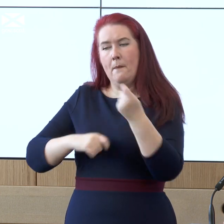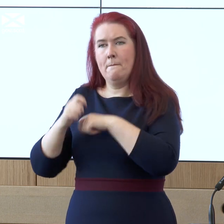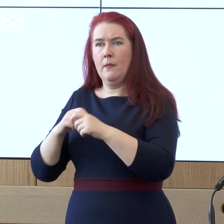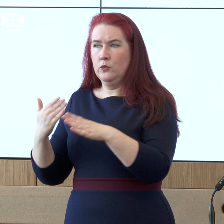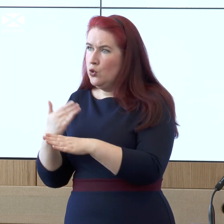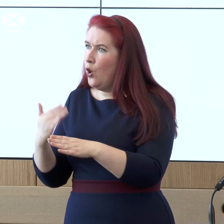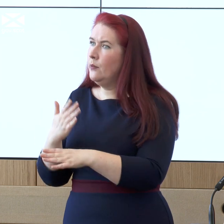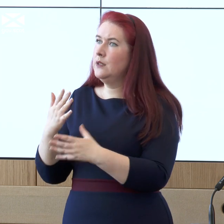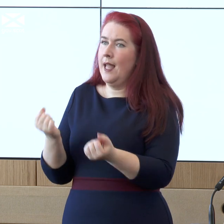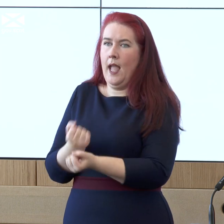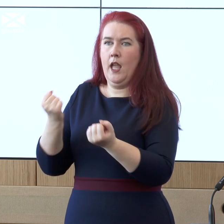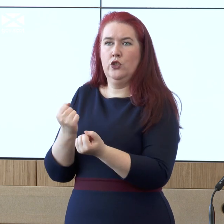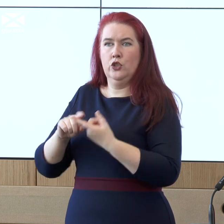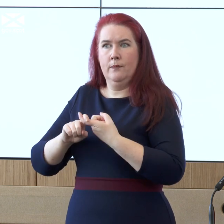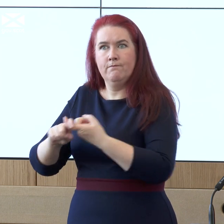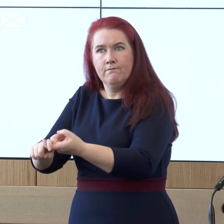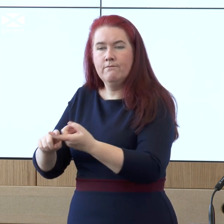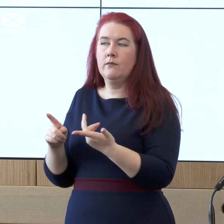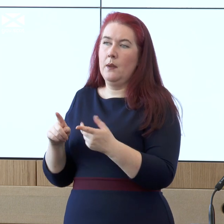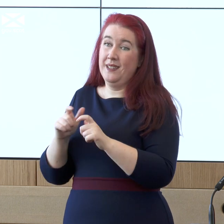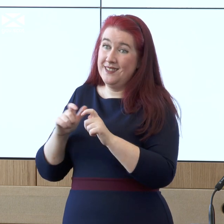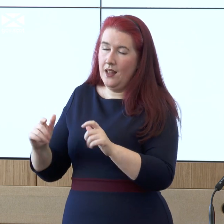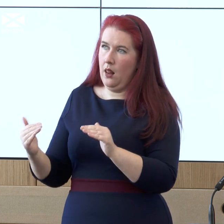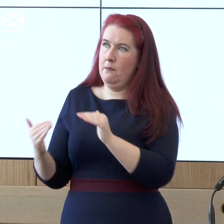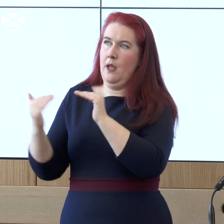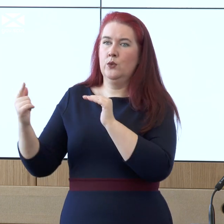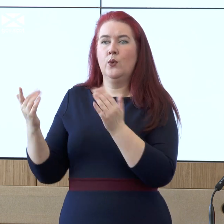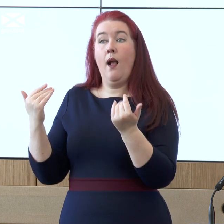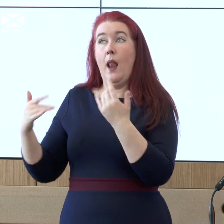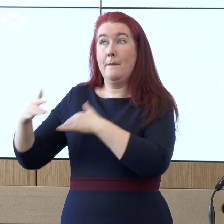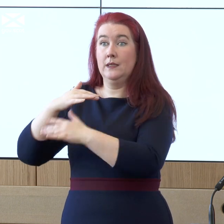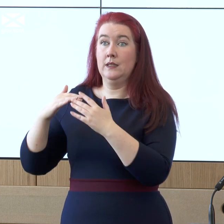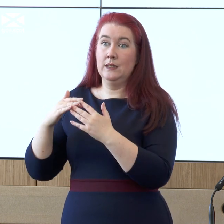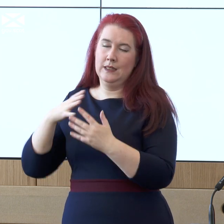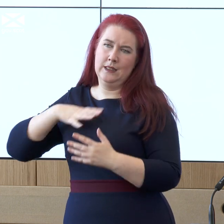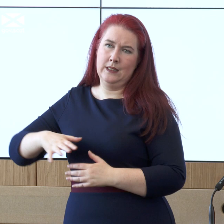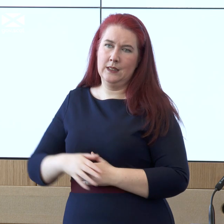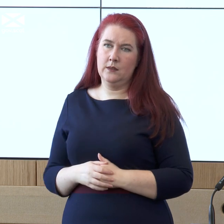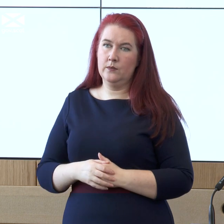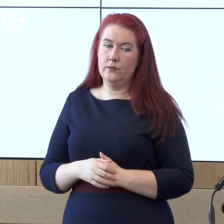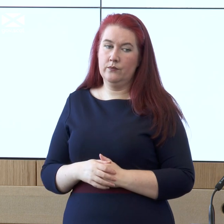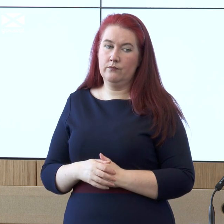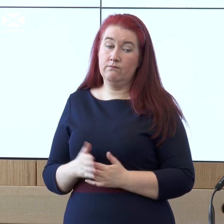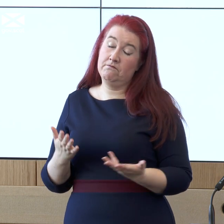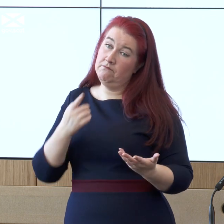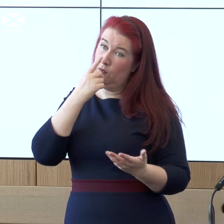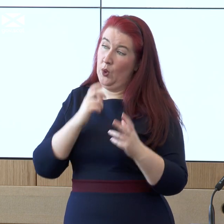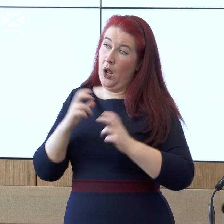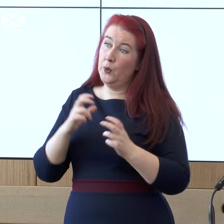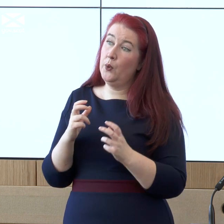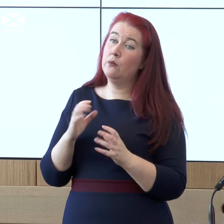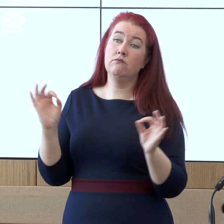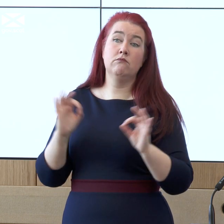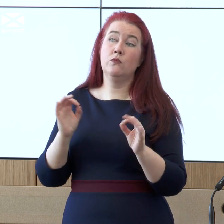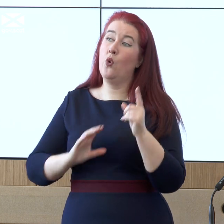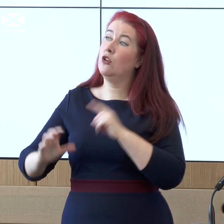energy security, and meets our climate obligations. Arguably, there is no country in the world better placed than